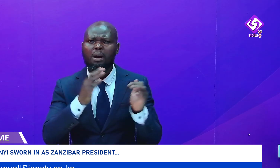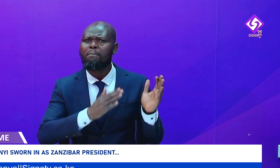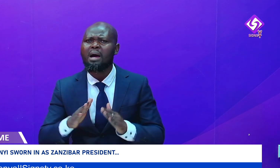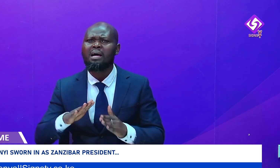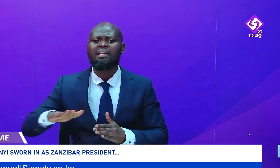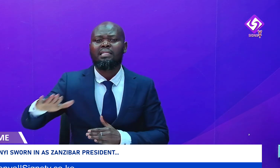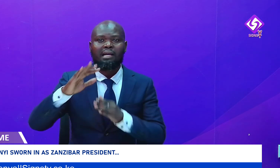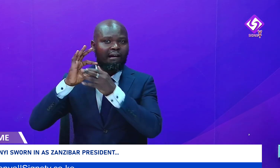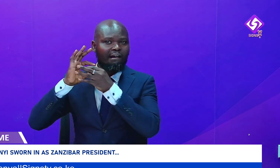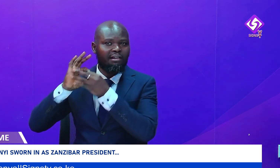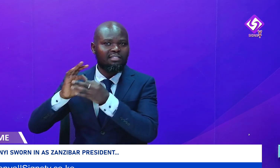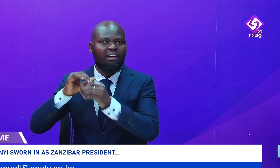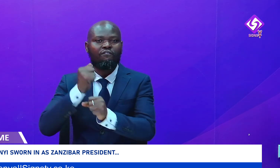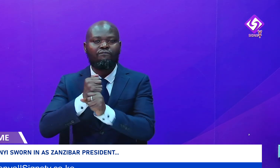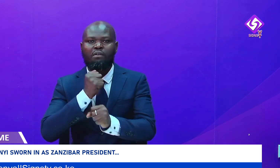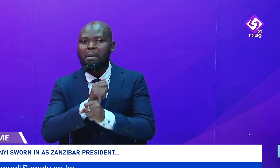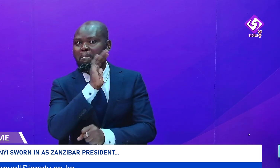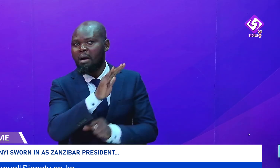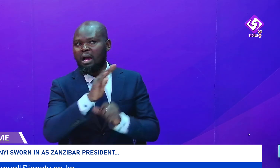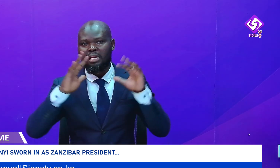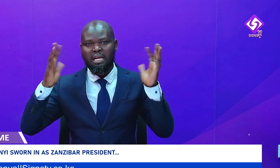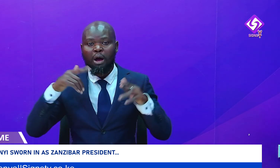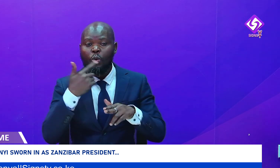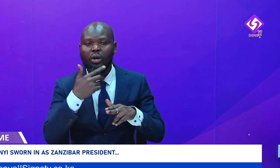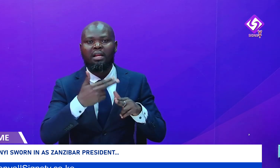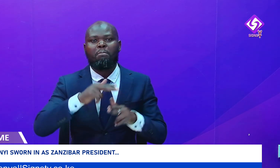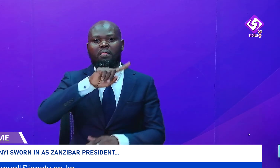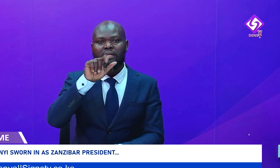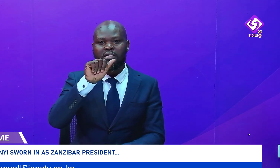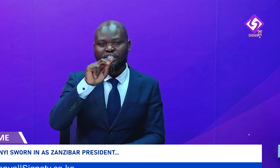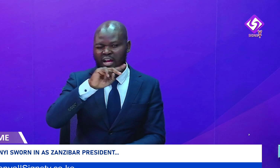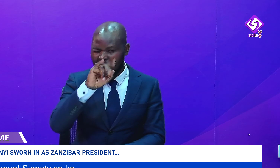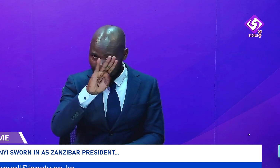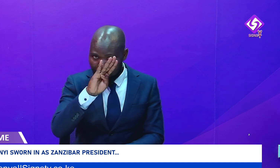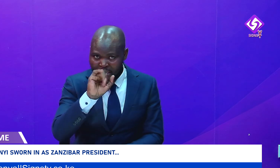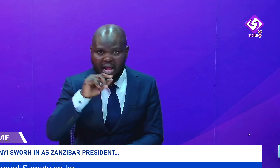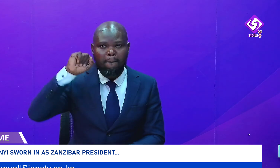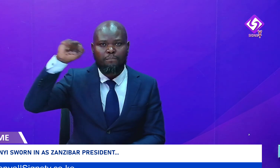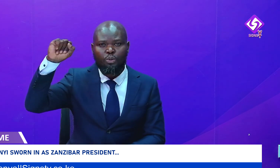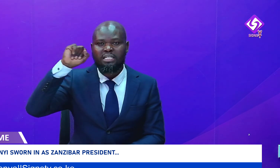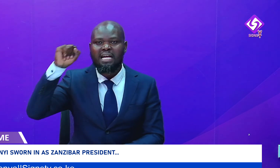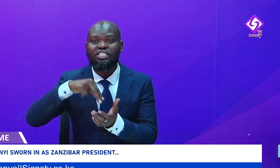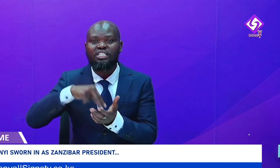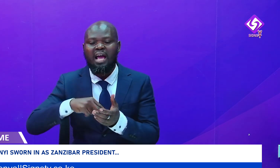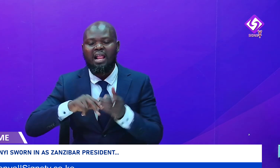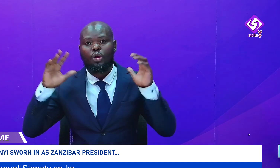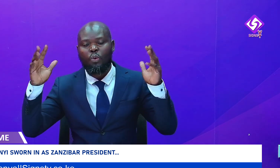military parades, and cultural performances celebrating Zanzibar's political stability and democratic